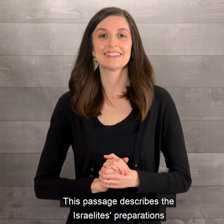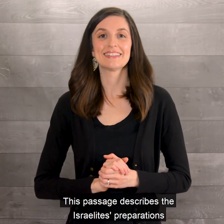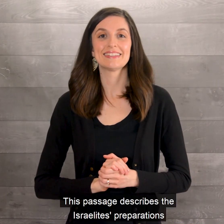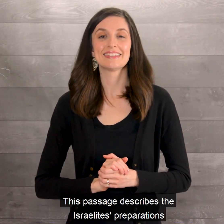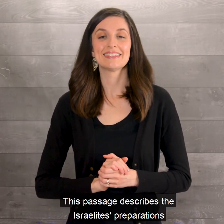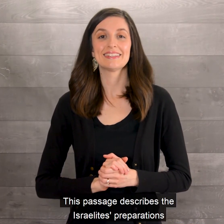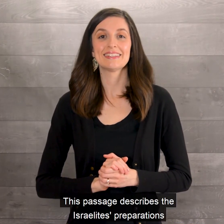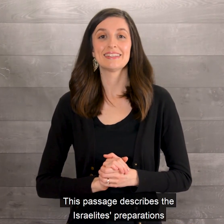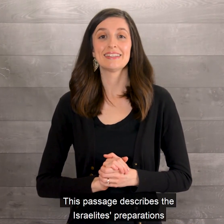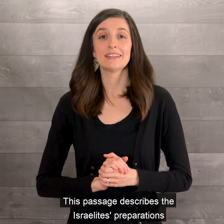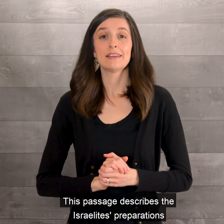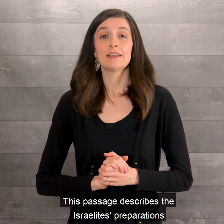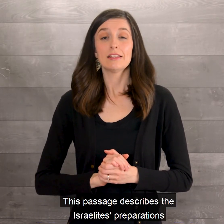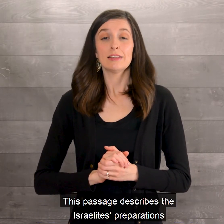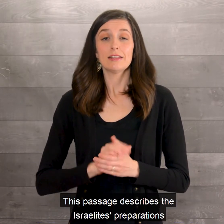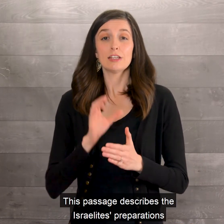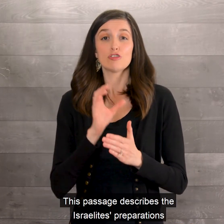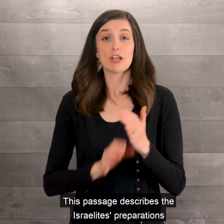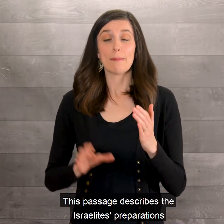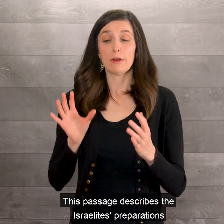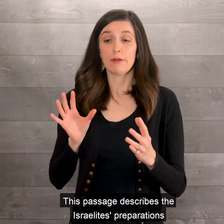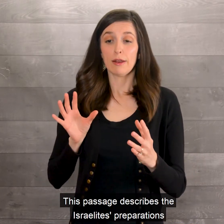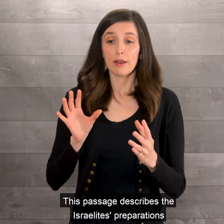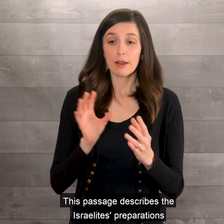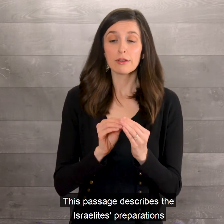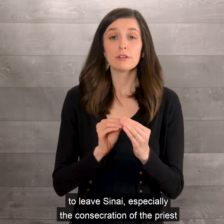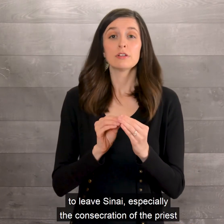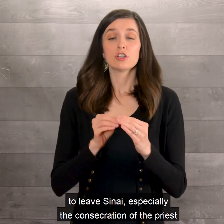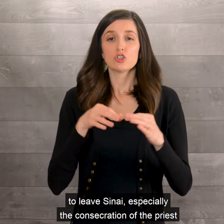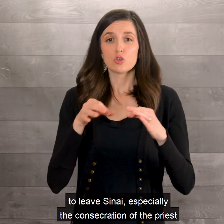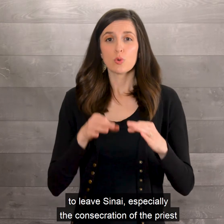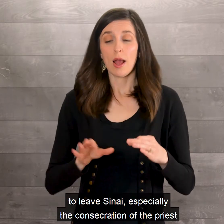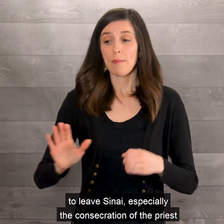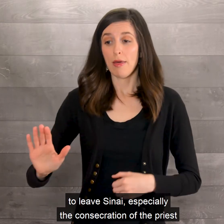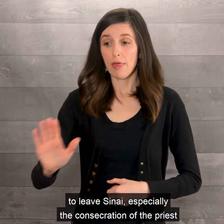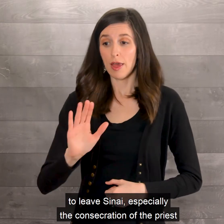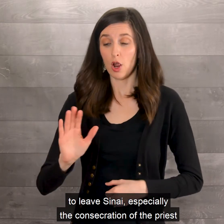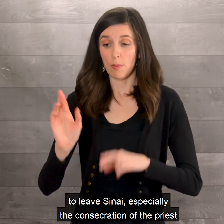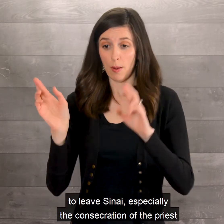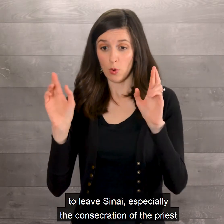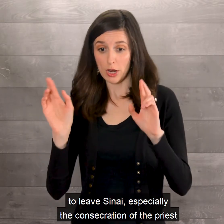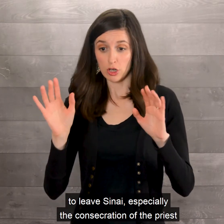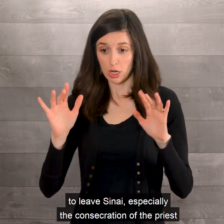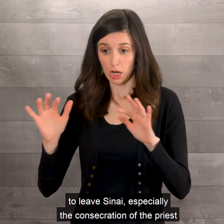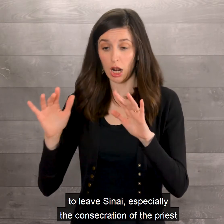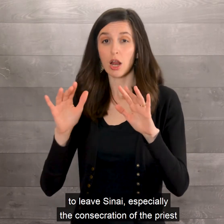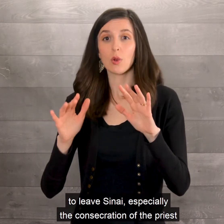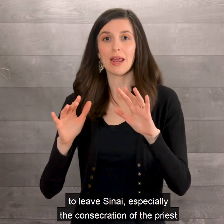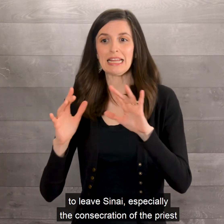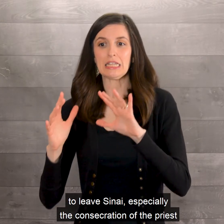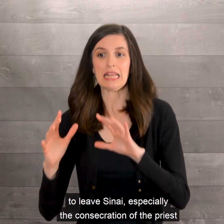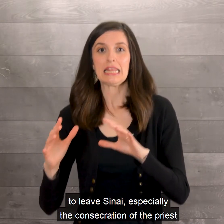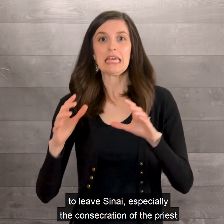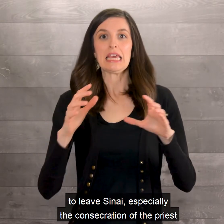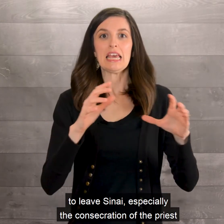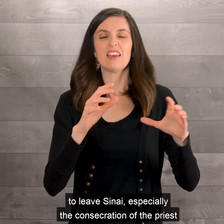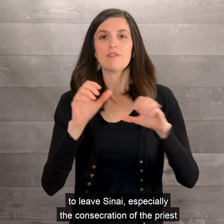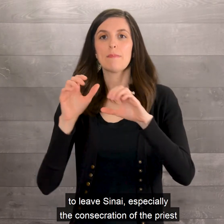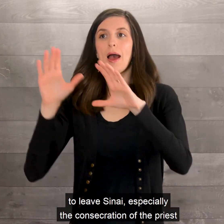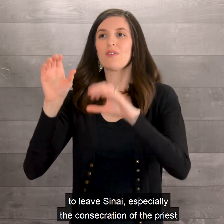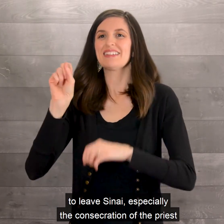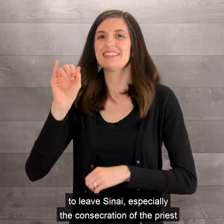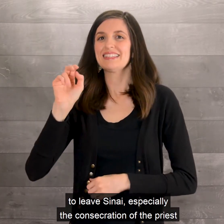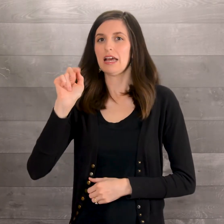This passage describes the Israelites' preparations to leave Sinai, especially the